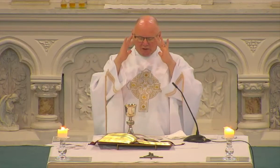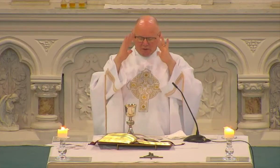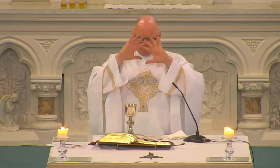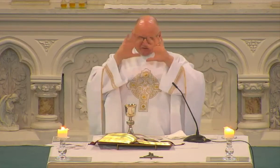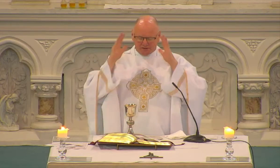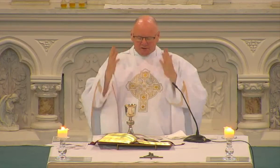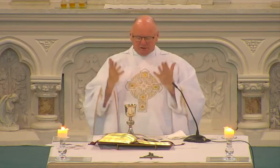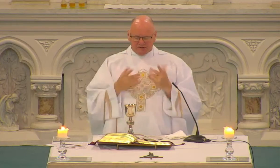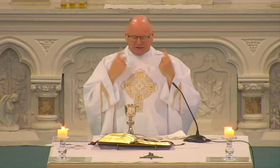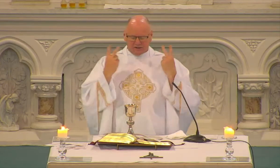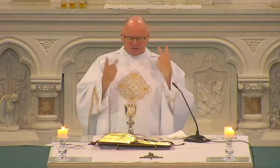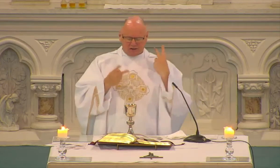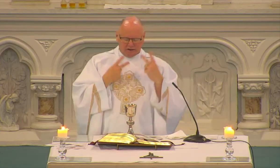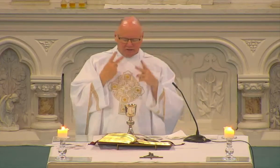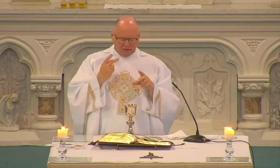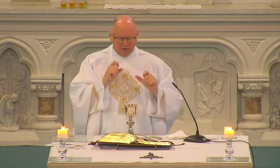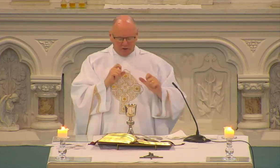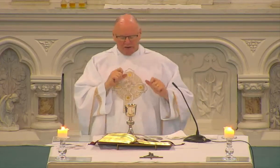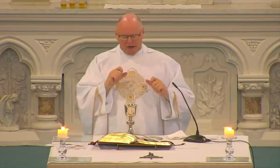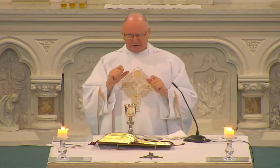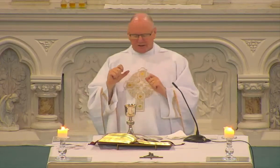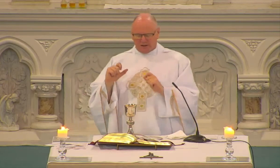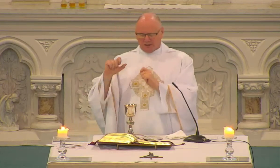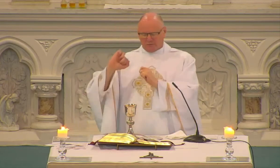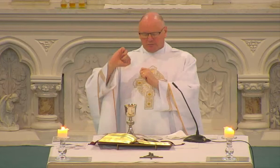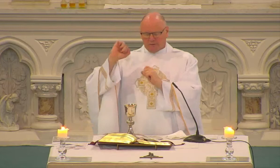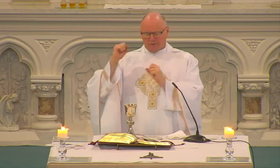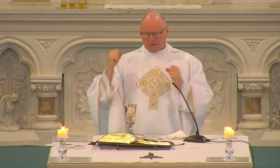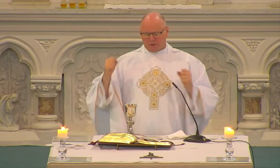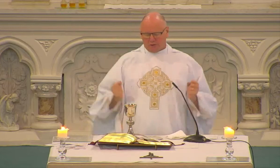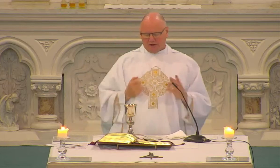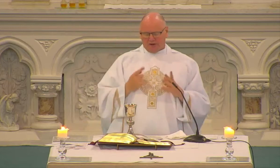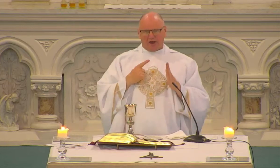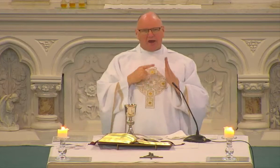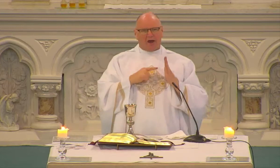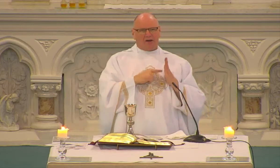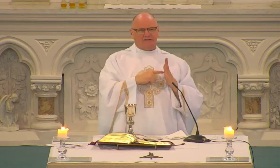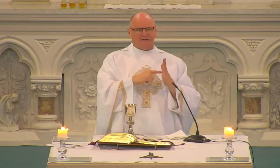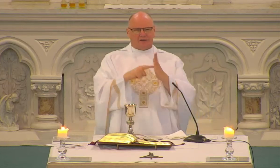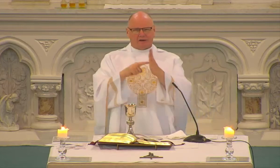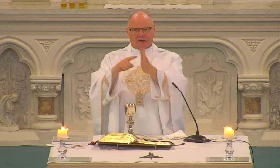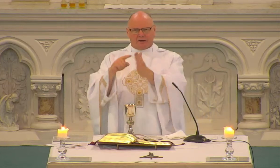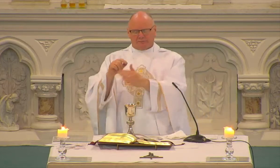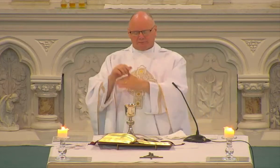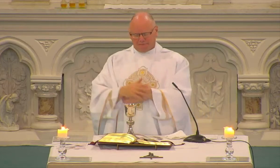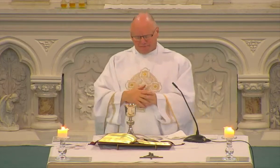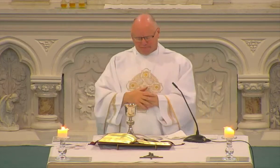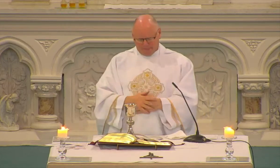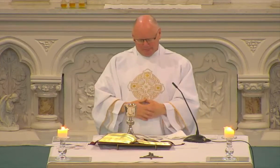hosts sing together the unending hymn of your glory as they acclaim.